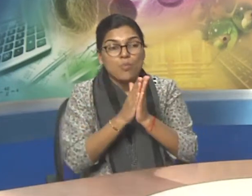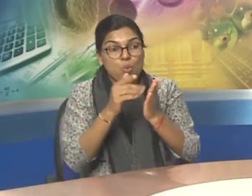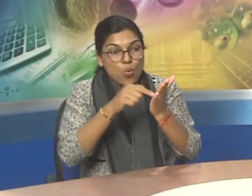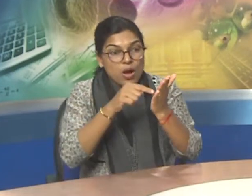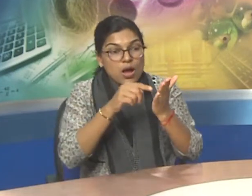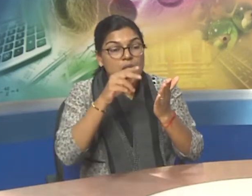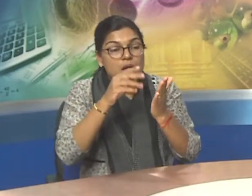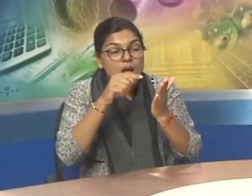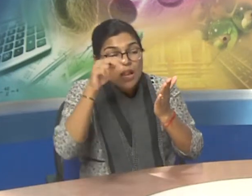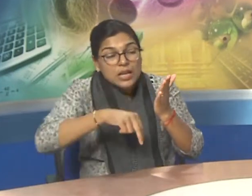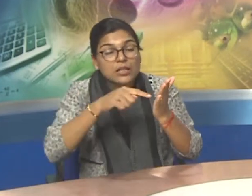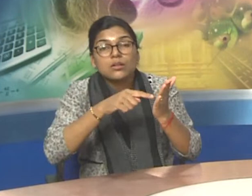reader.